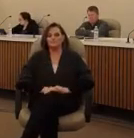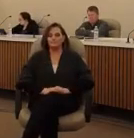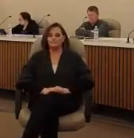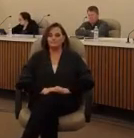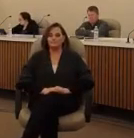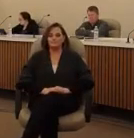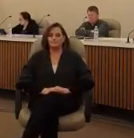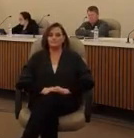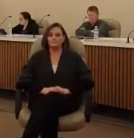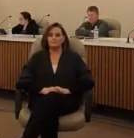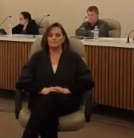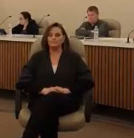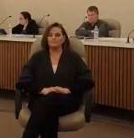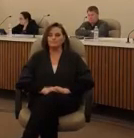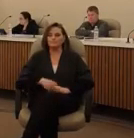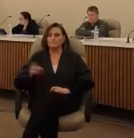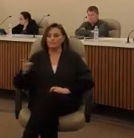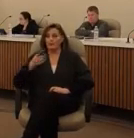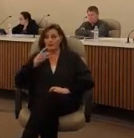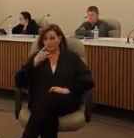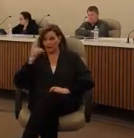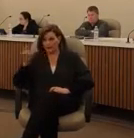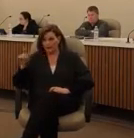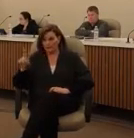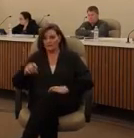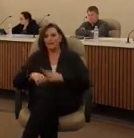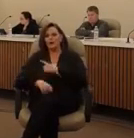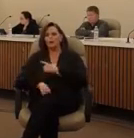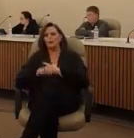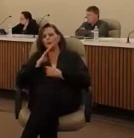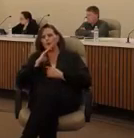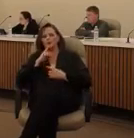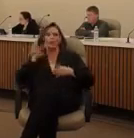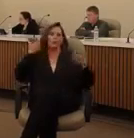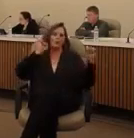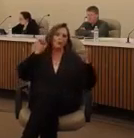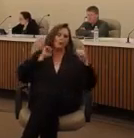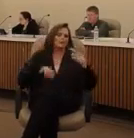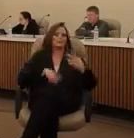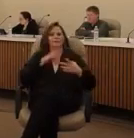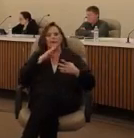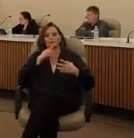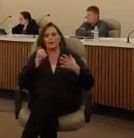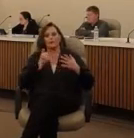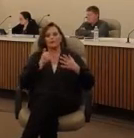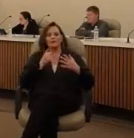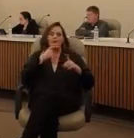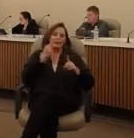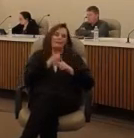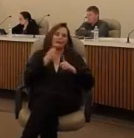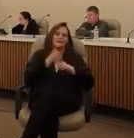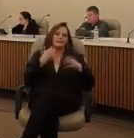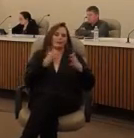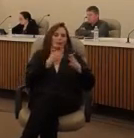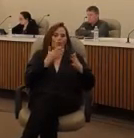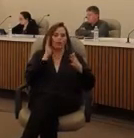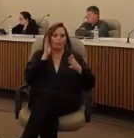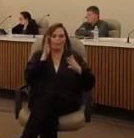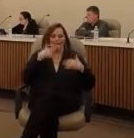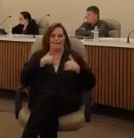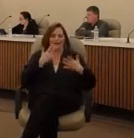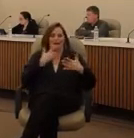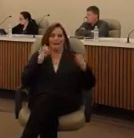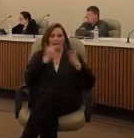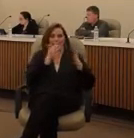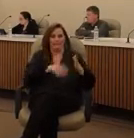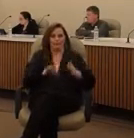those types of issues. Just that, we're talking about noise and impact on neighbors. I mean, when we really look at the site plan, for example,